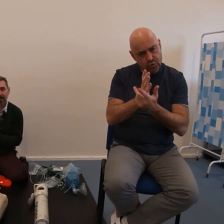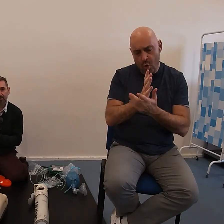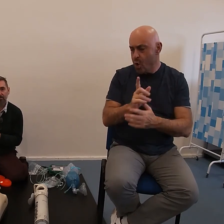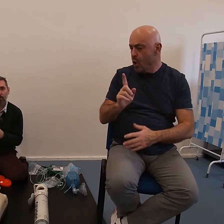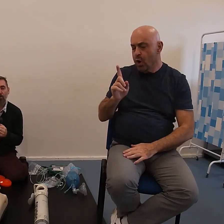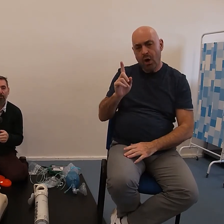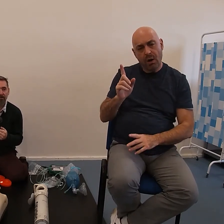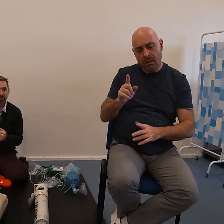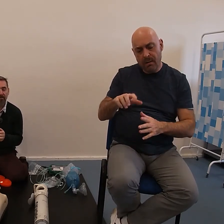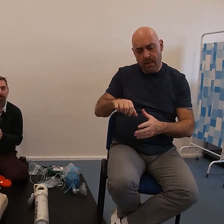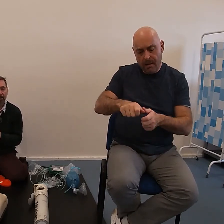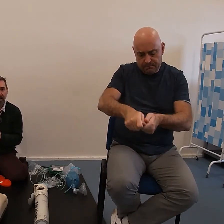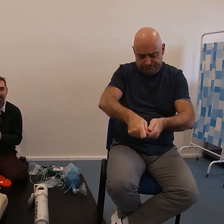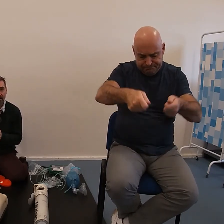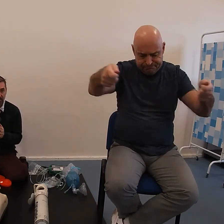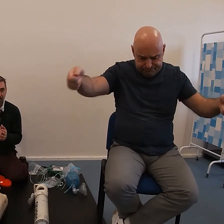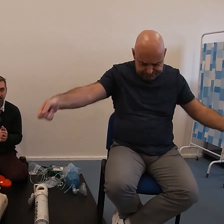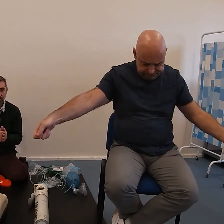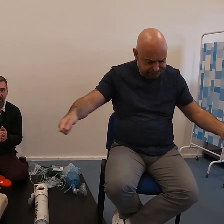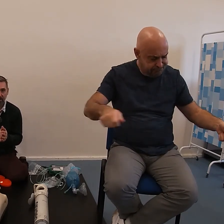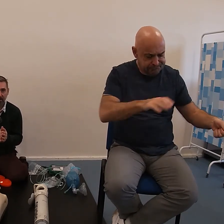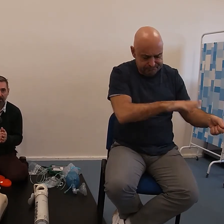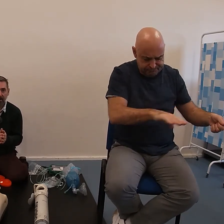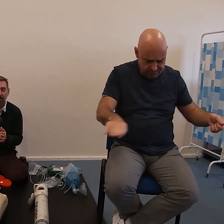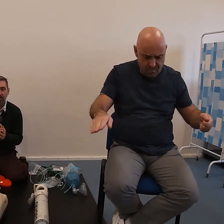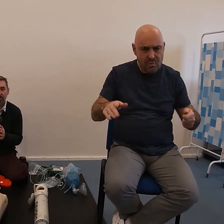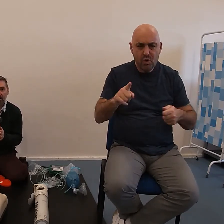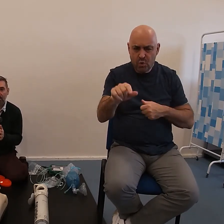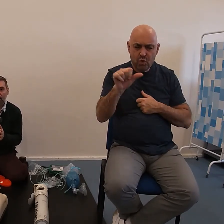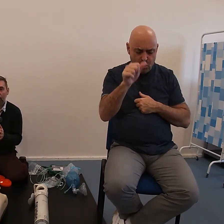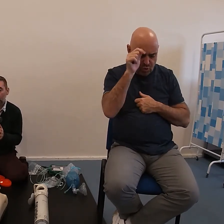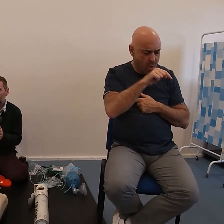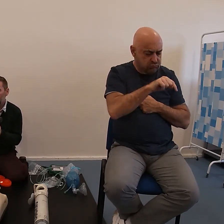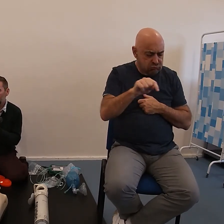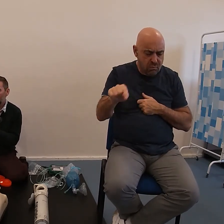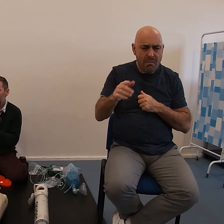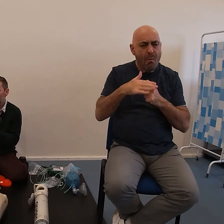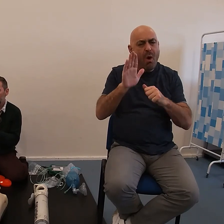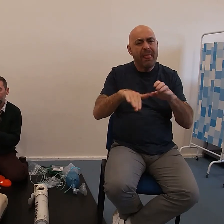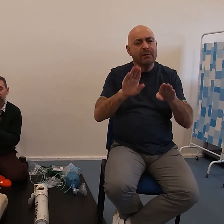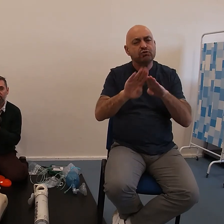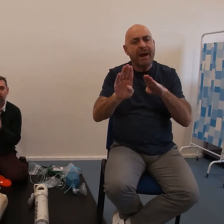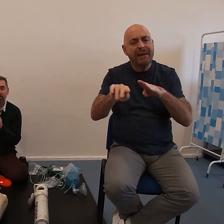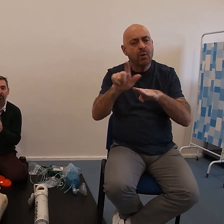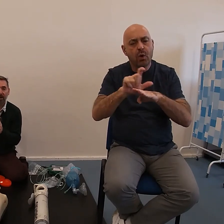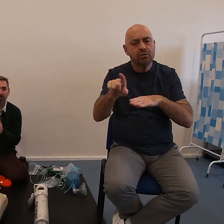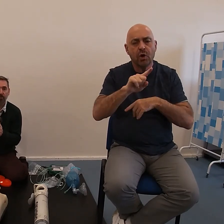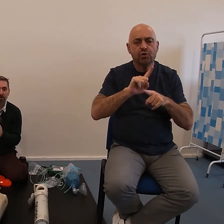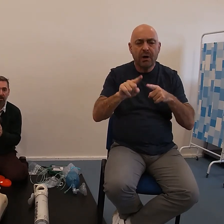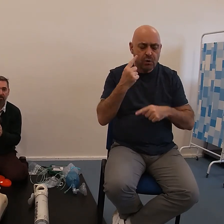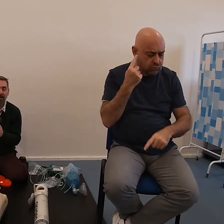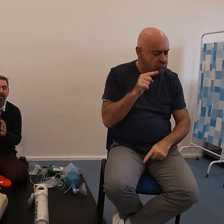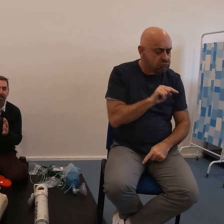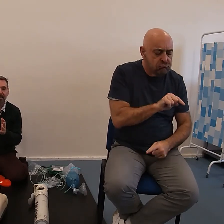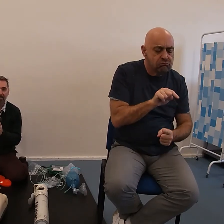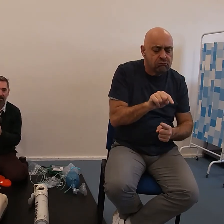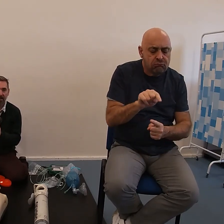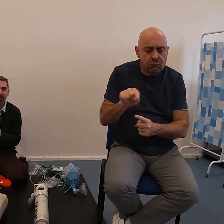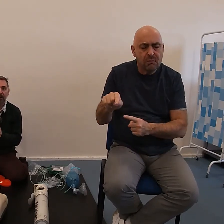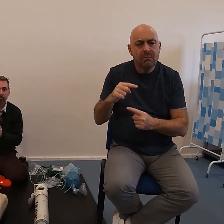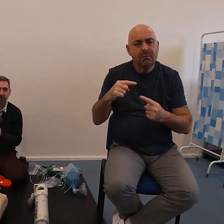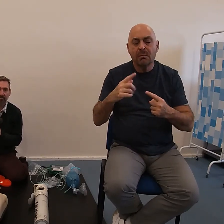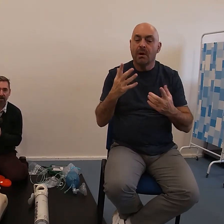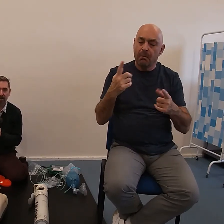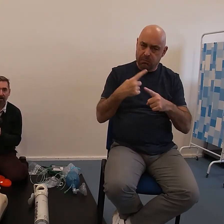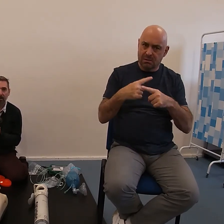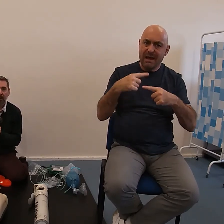of the bags more often than we can in just training. So we would like you to make sure you refresh yourself at least